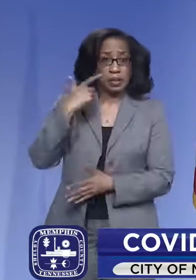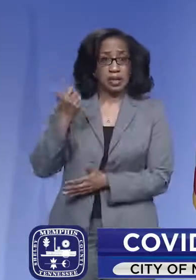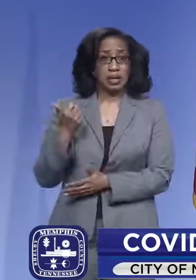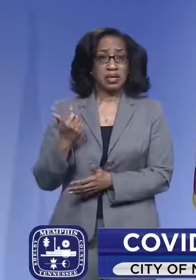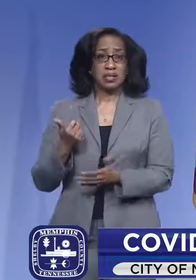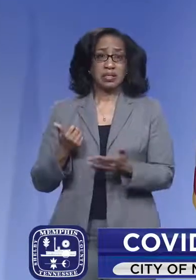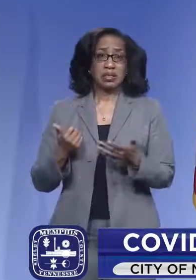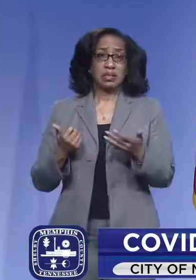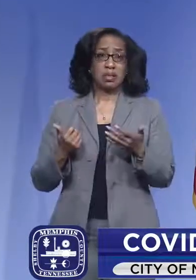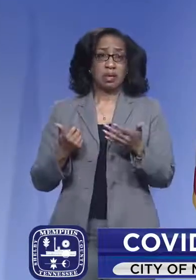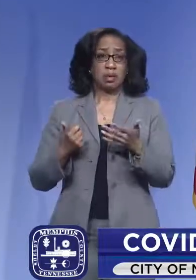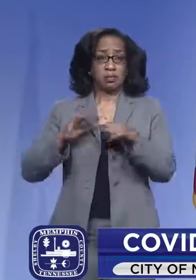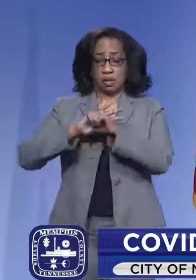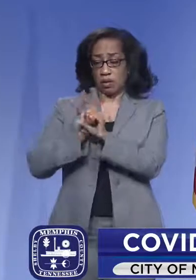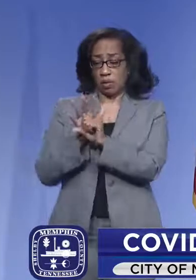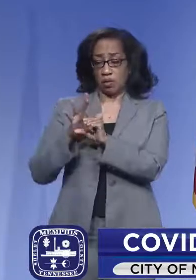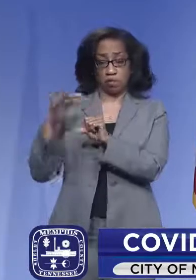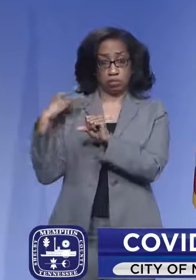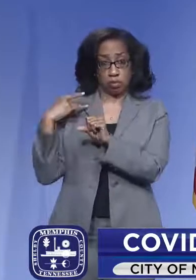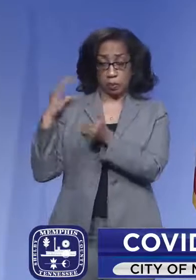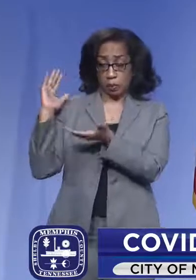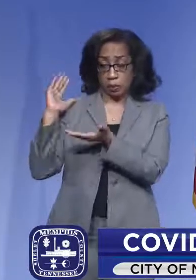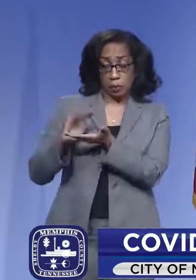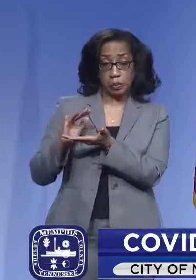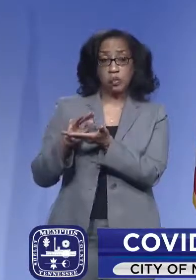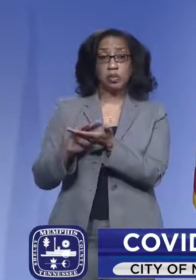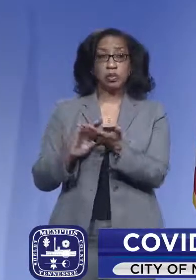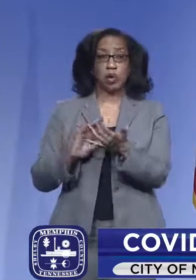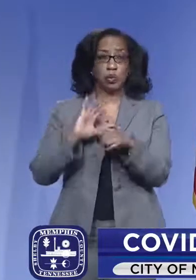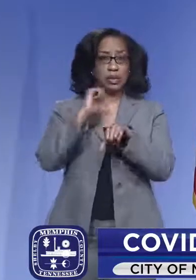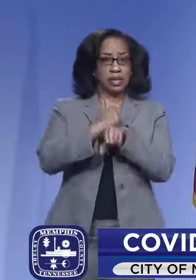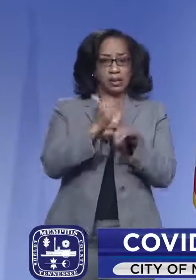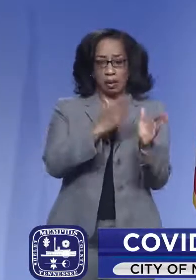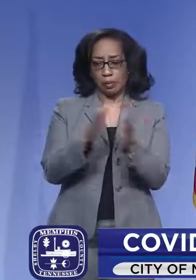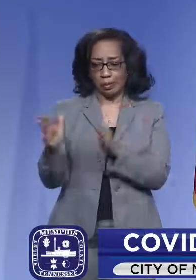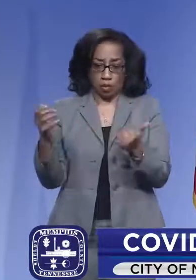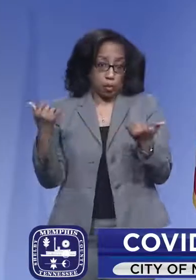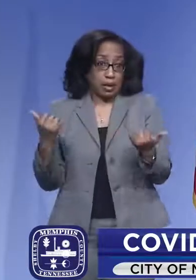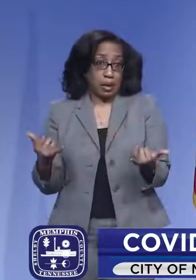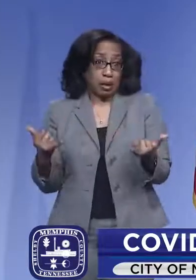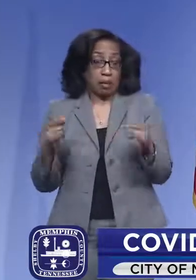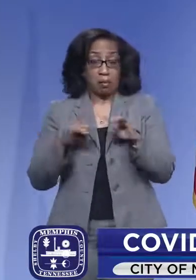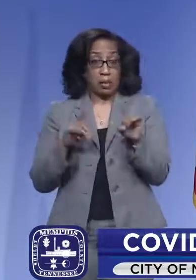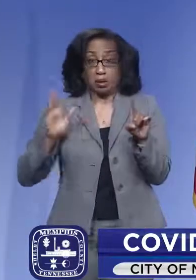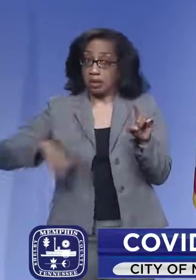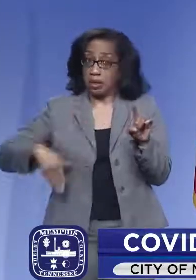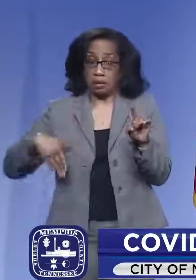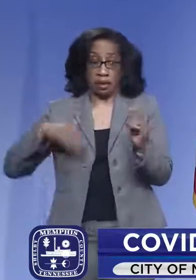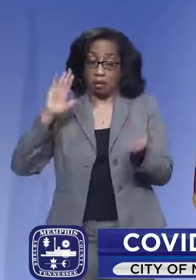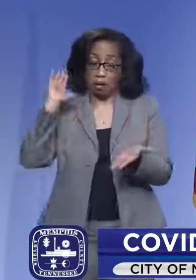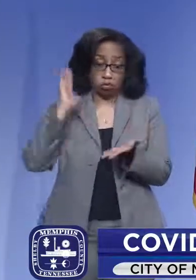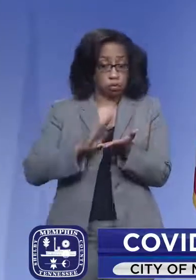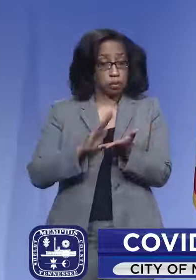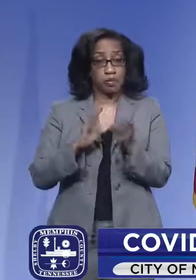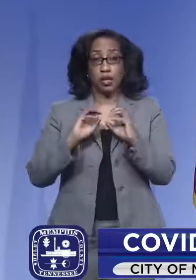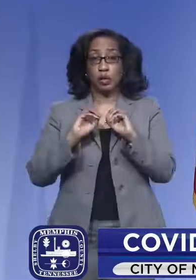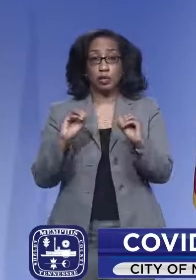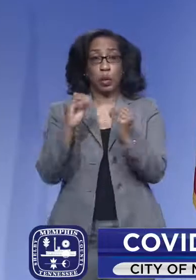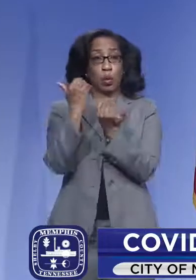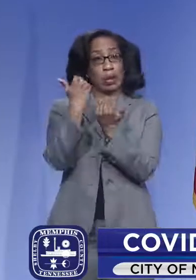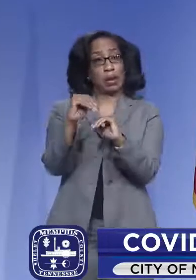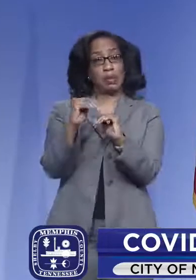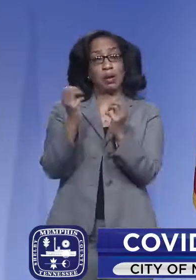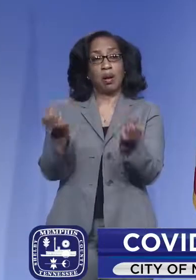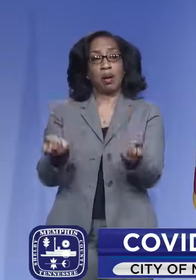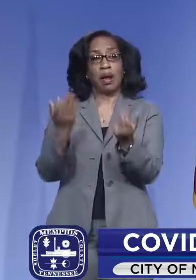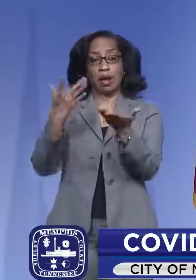uptake. There's a logical plan that they're putting into place to how to do that. But at this point, there has been no scaling back. There is no limitation on the number of doses.